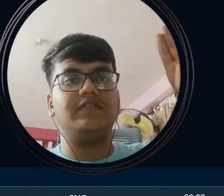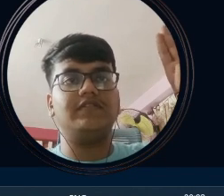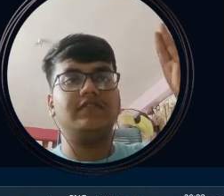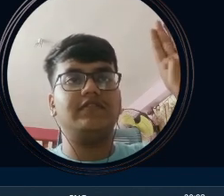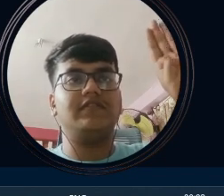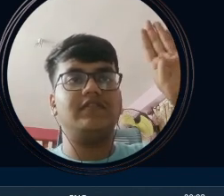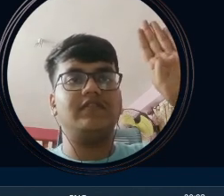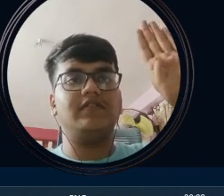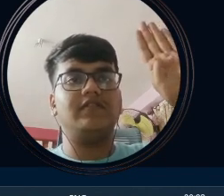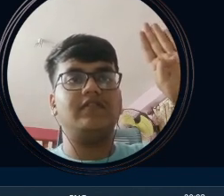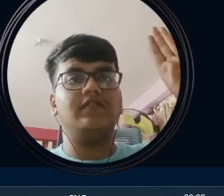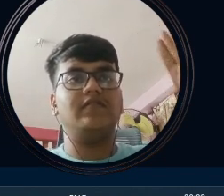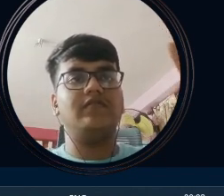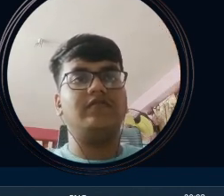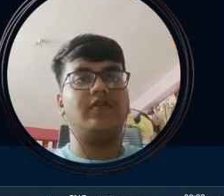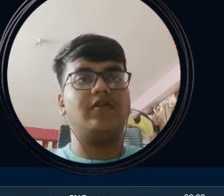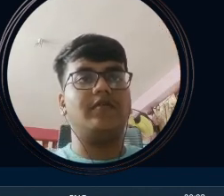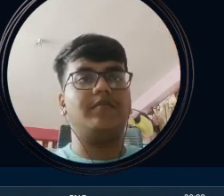this is